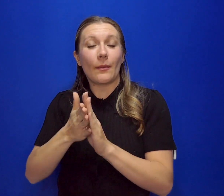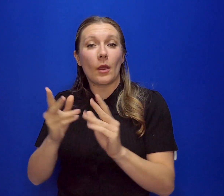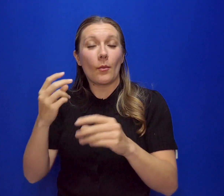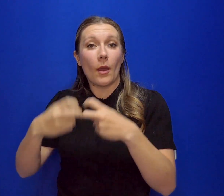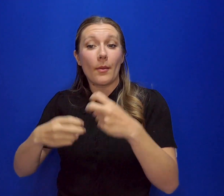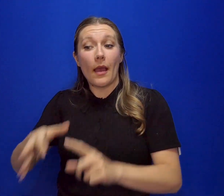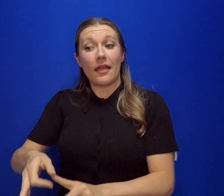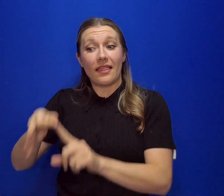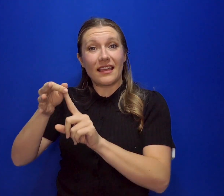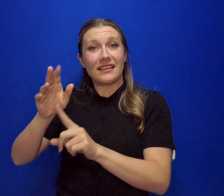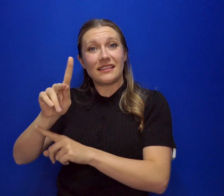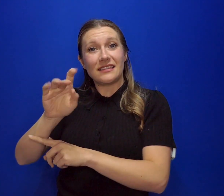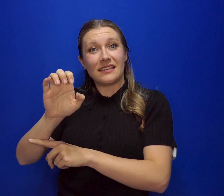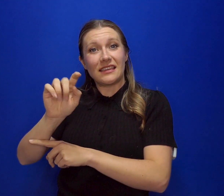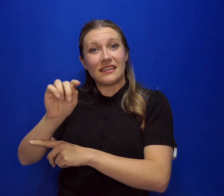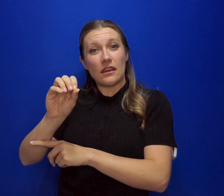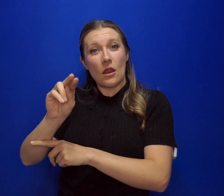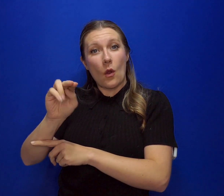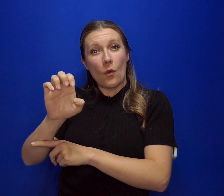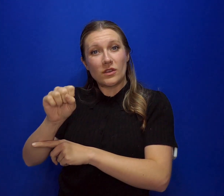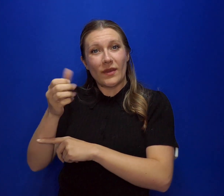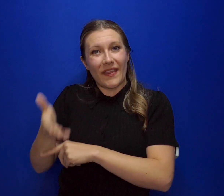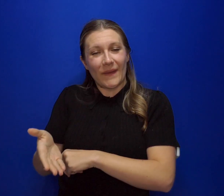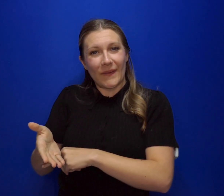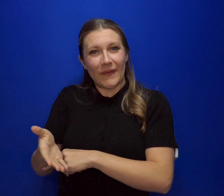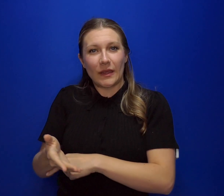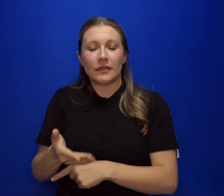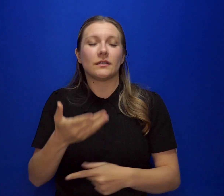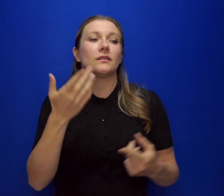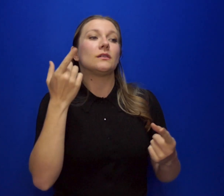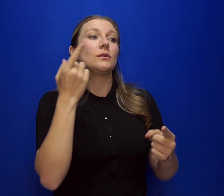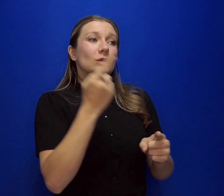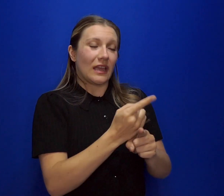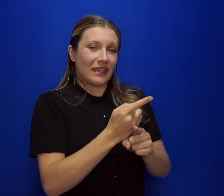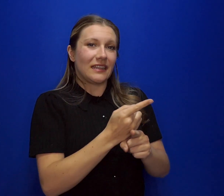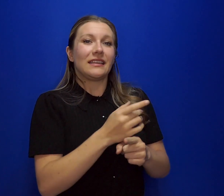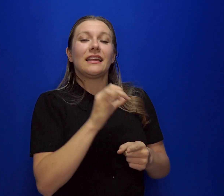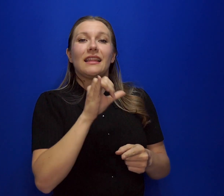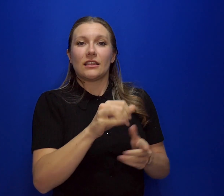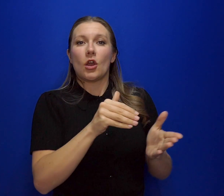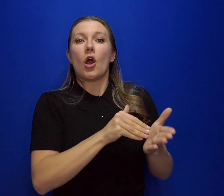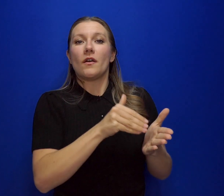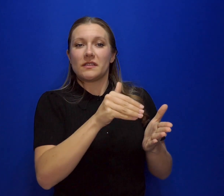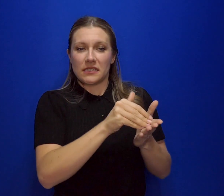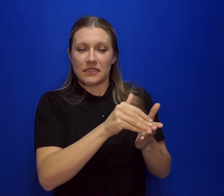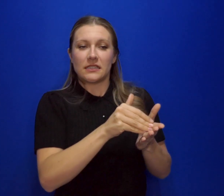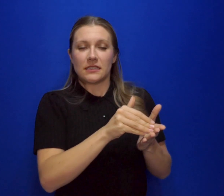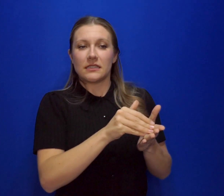unless ketones were present. Right. Which is often when, there are two